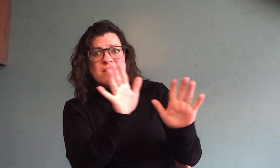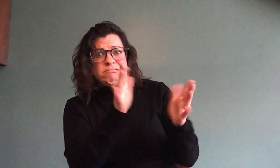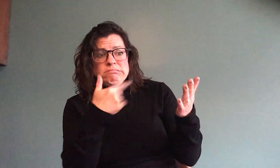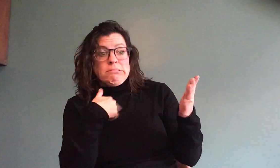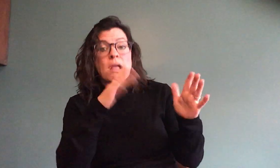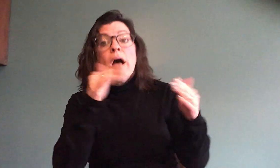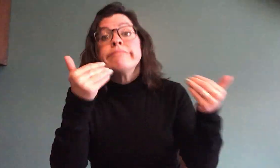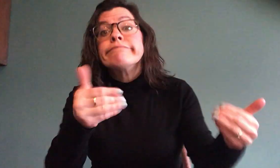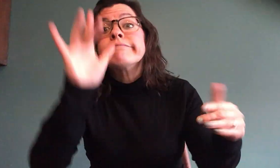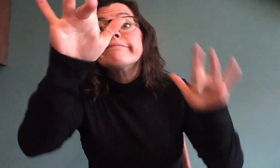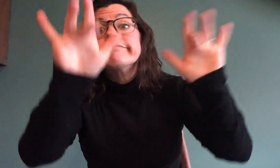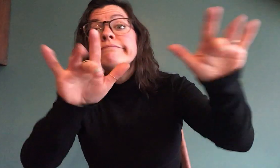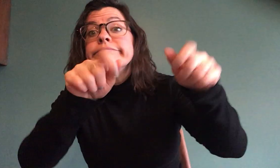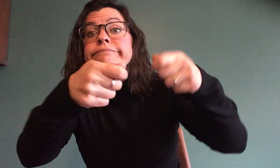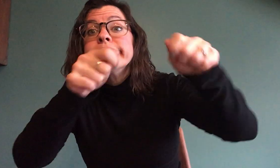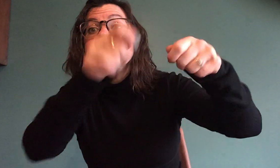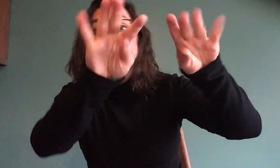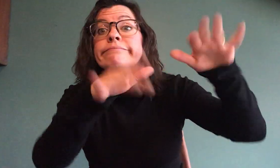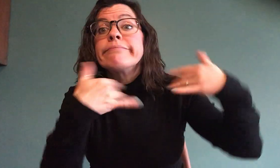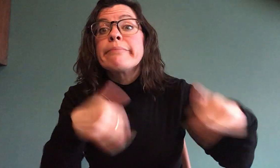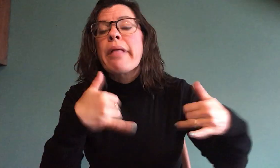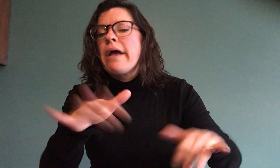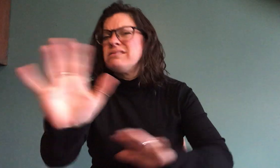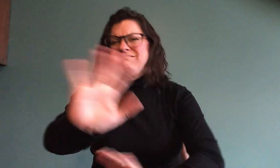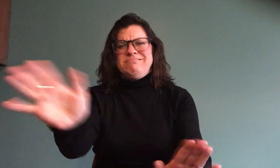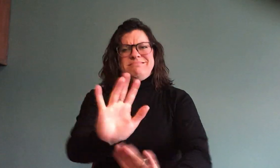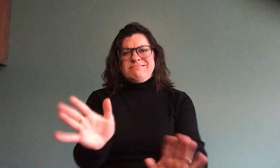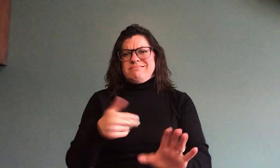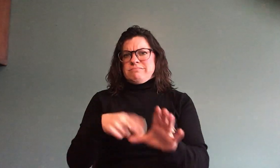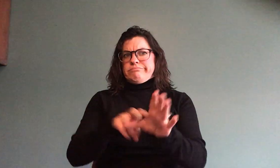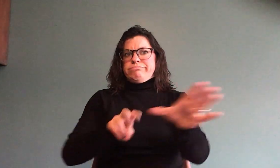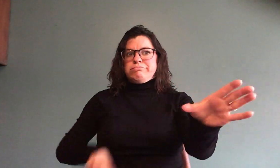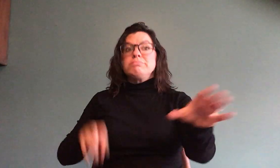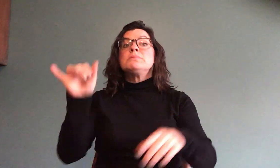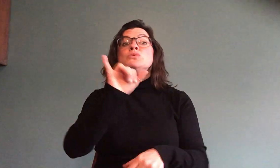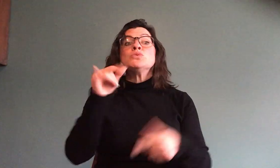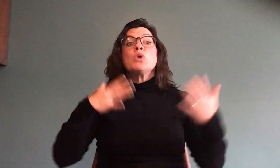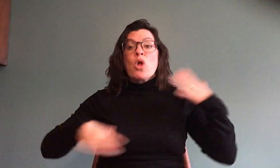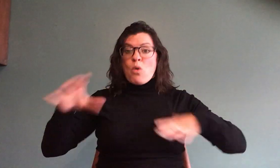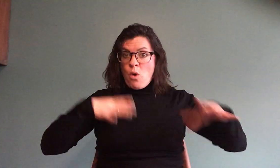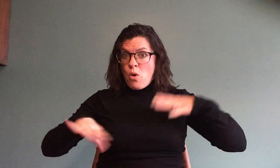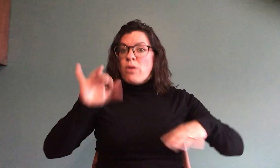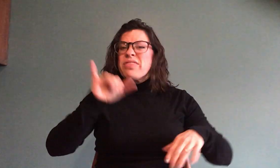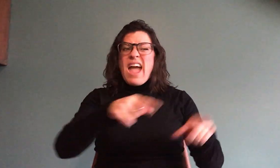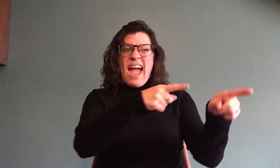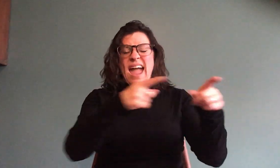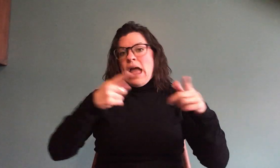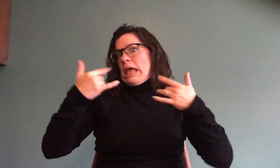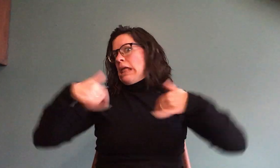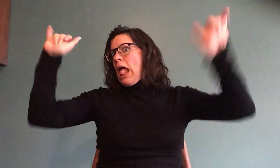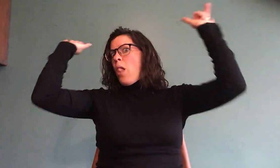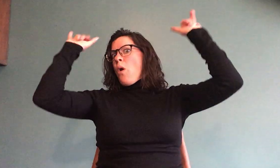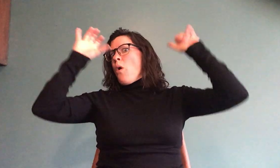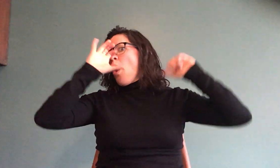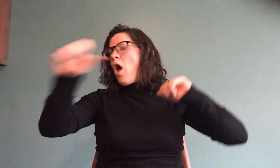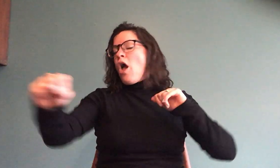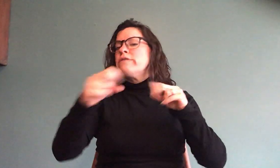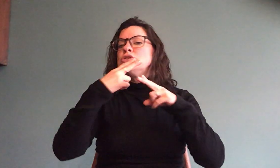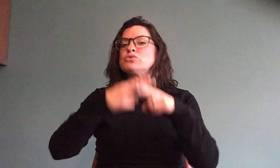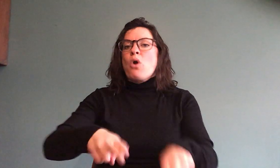of equipment. That's kind of a dumb thing to do, isn't it? All right. Yeah. So we want to make sure that none of